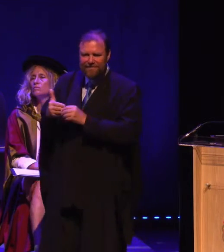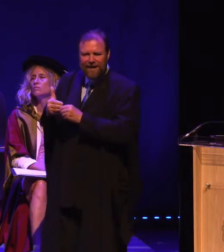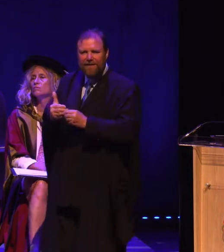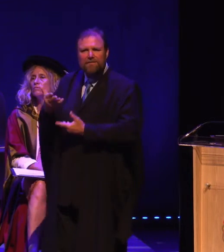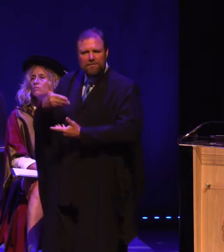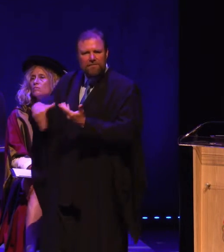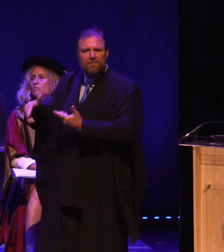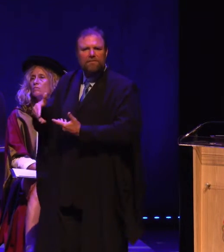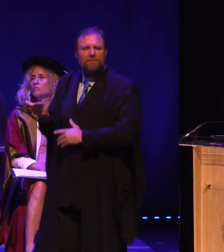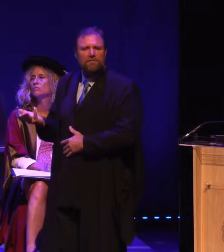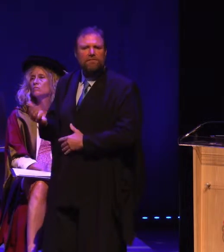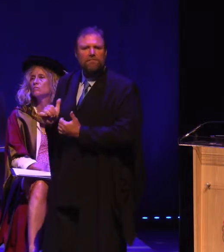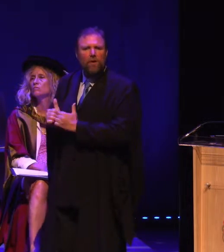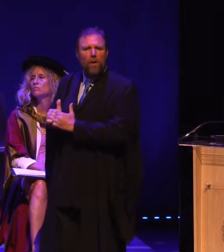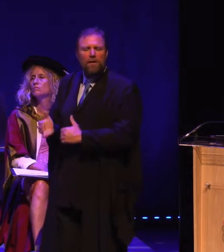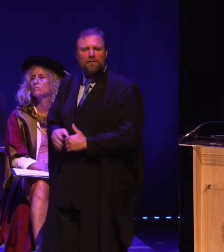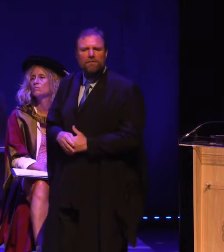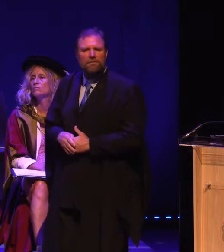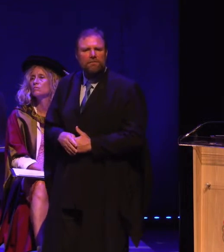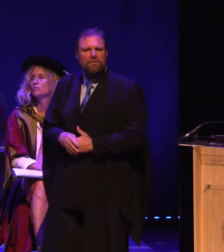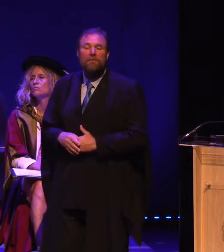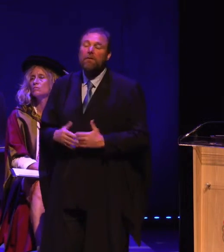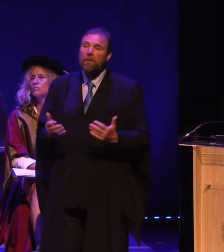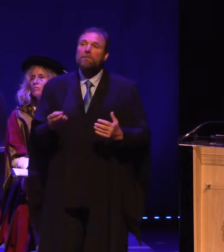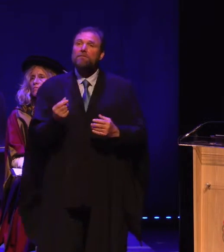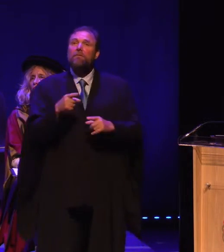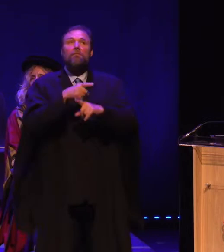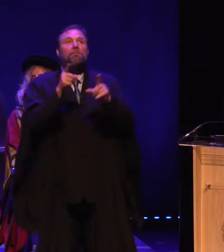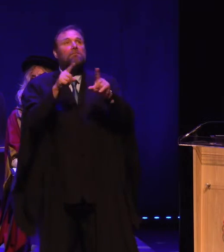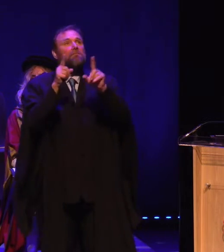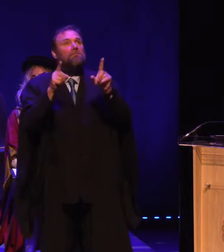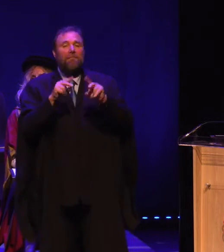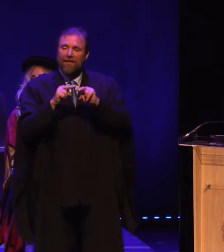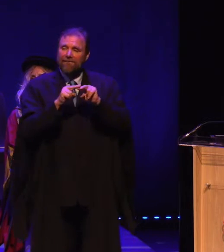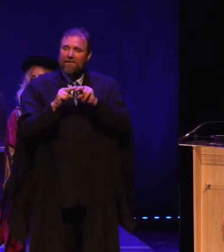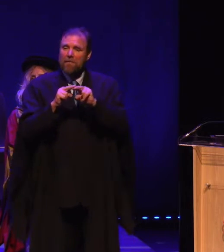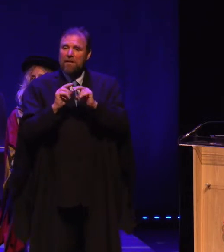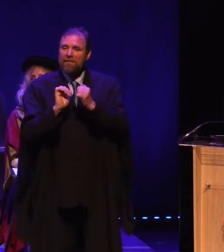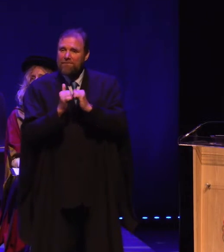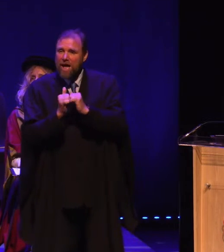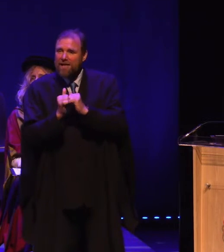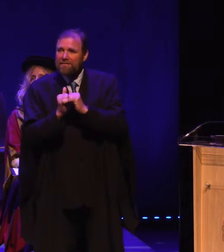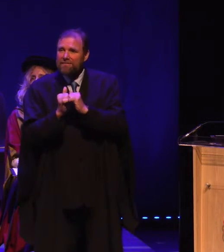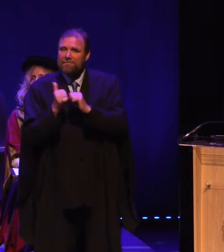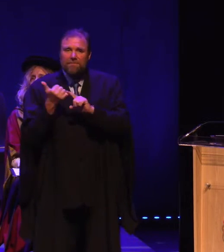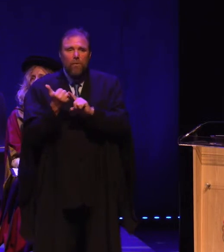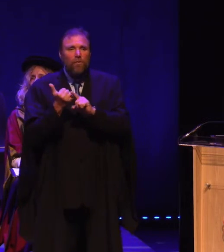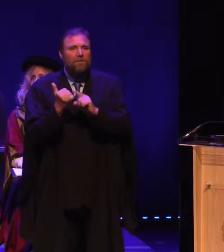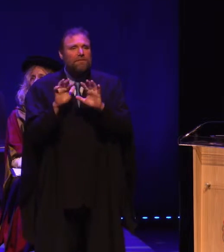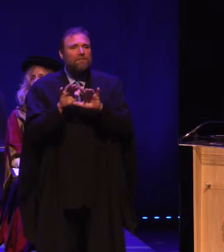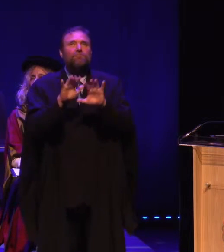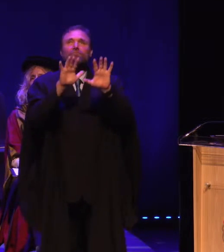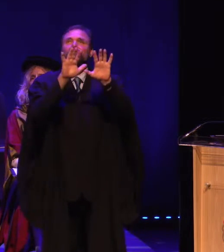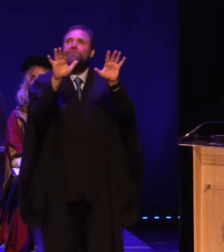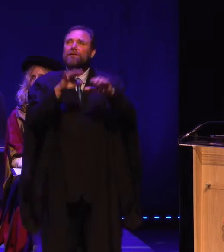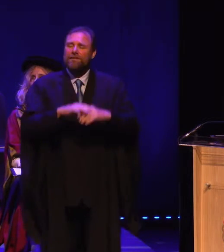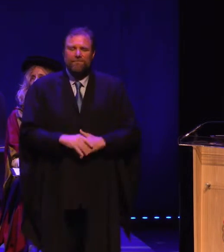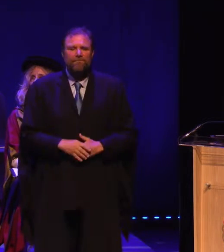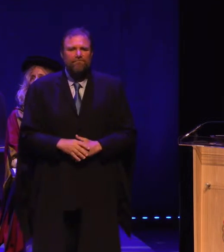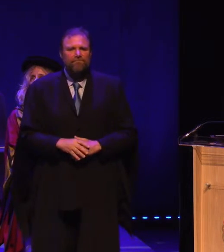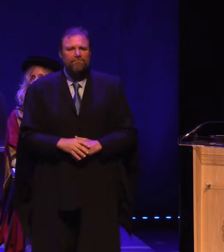here on the stage and by many of your family members, friends, and supporters in the